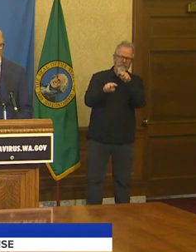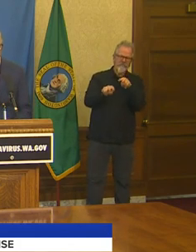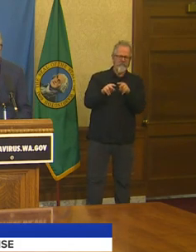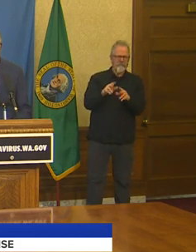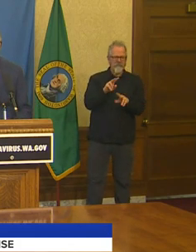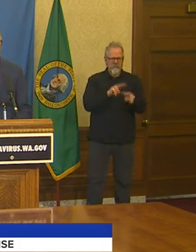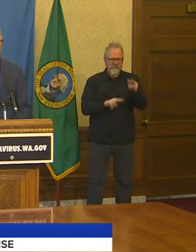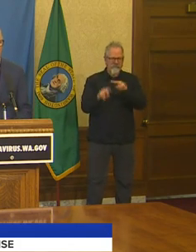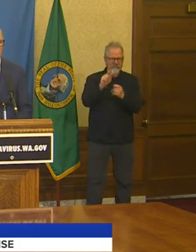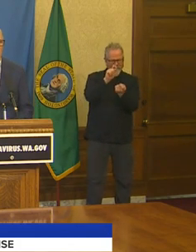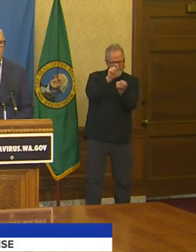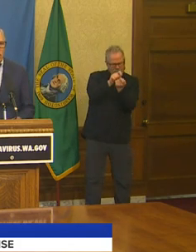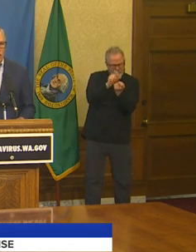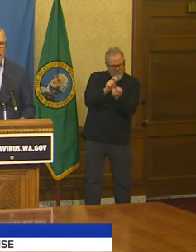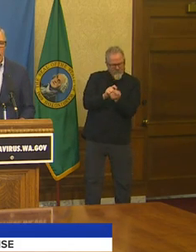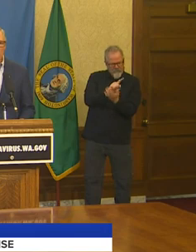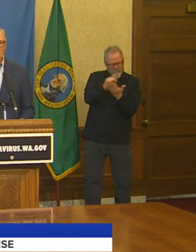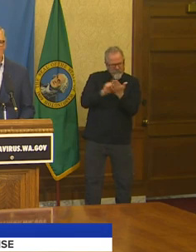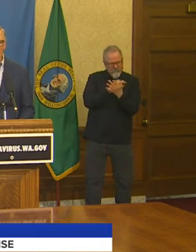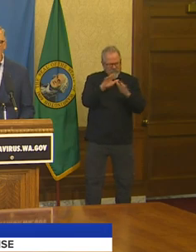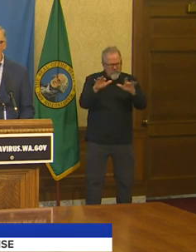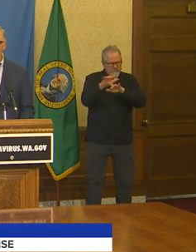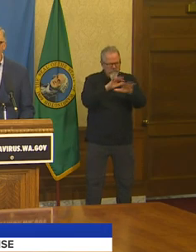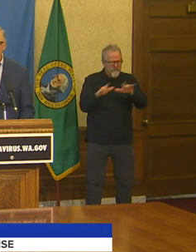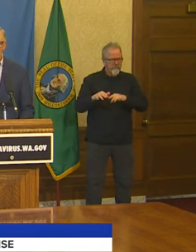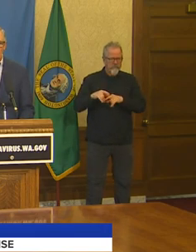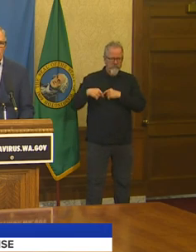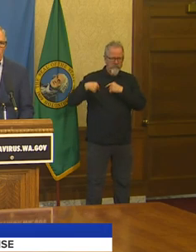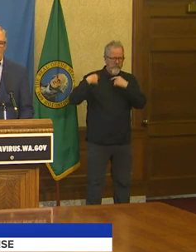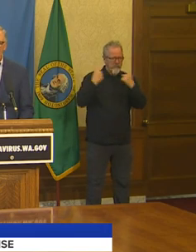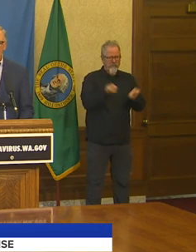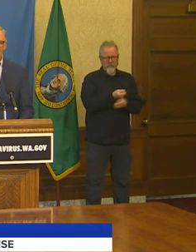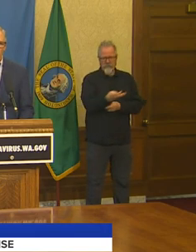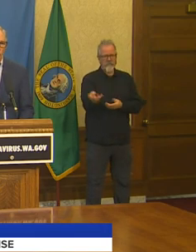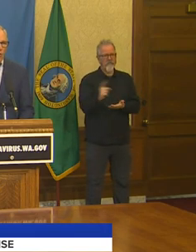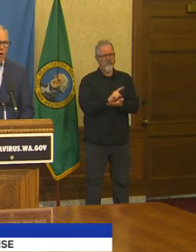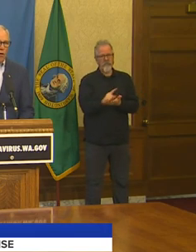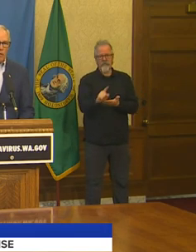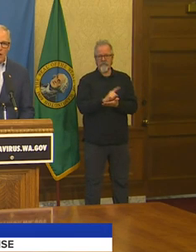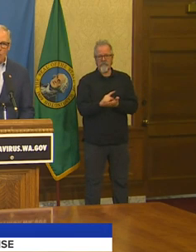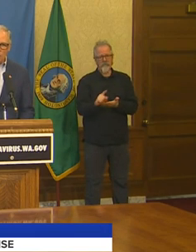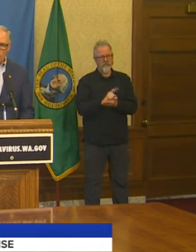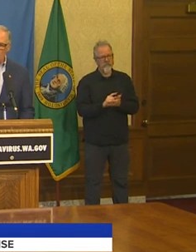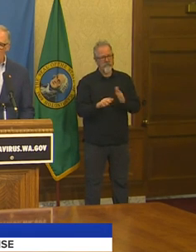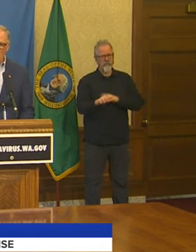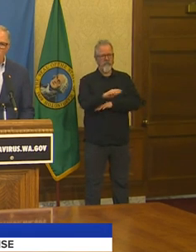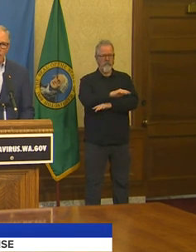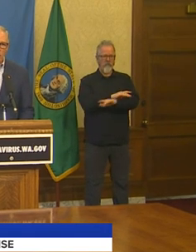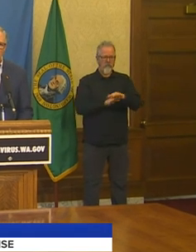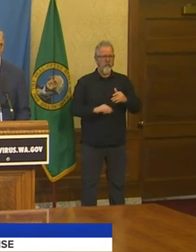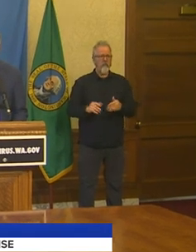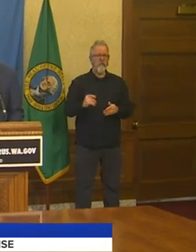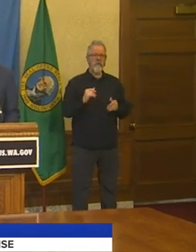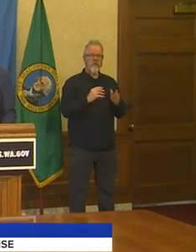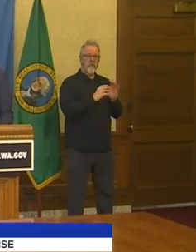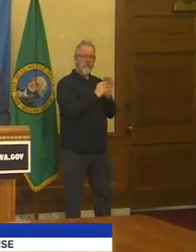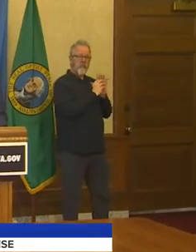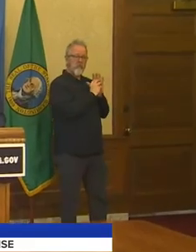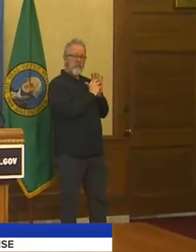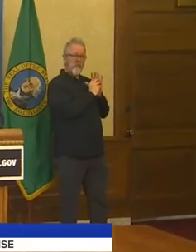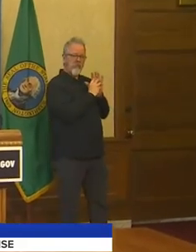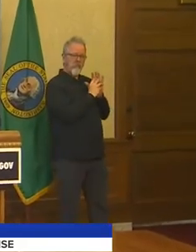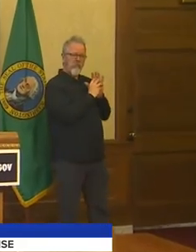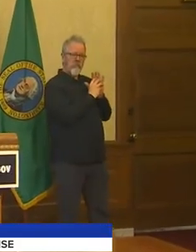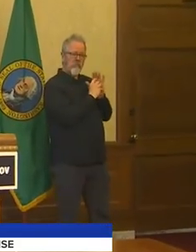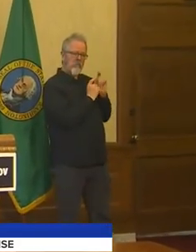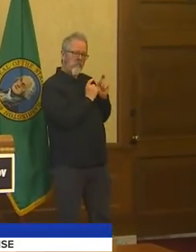think some small changing in that dial is appropriate. But we are so far apart being able to turn this off like a light switch. That is